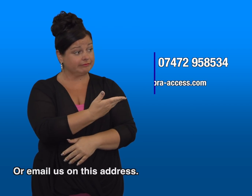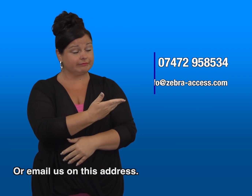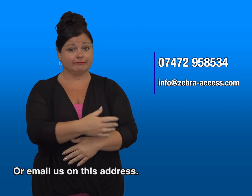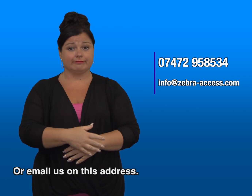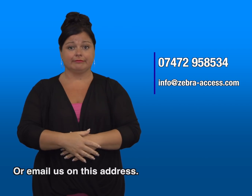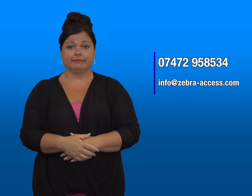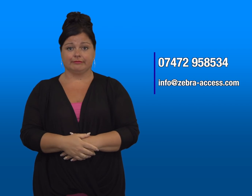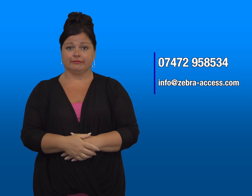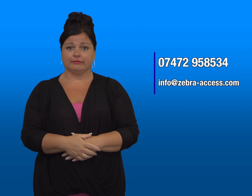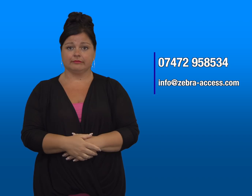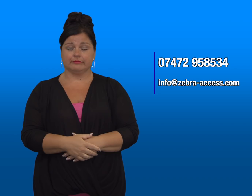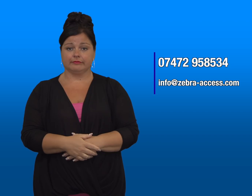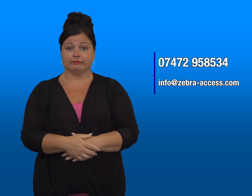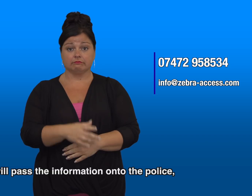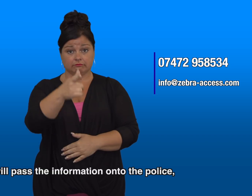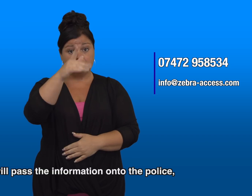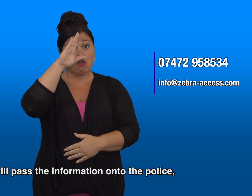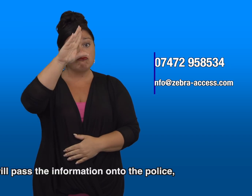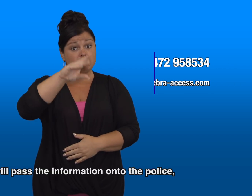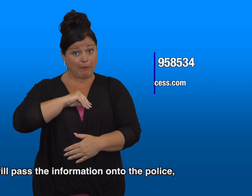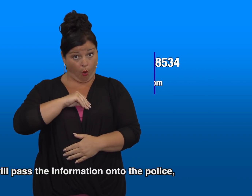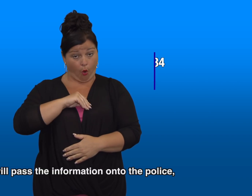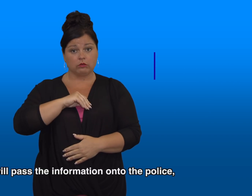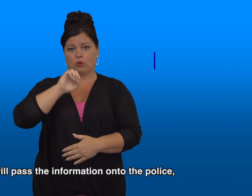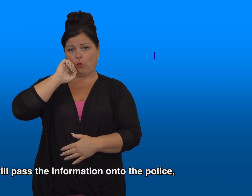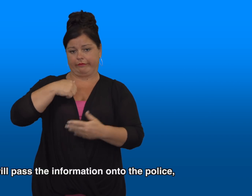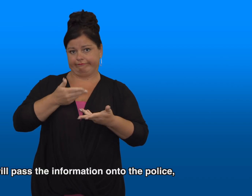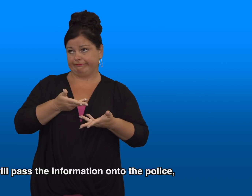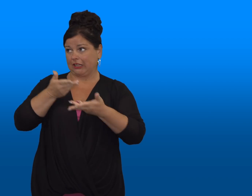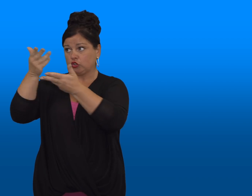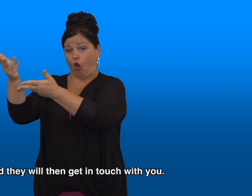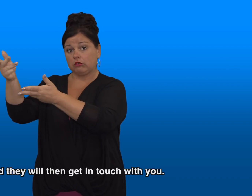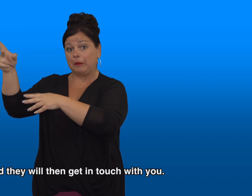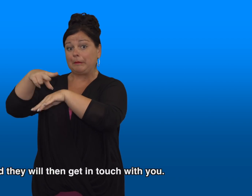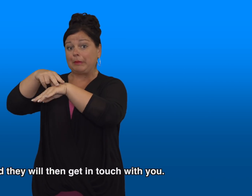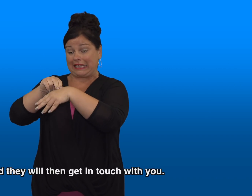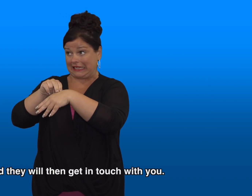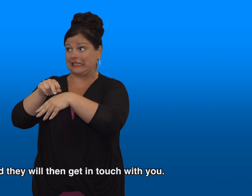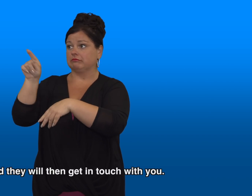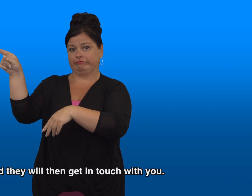address. We will pass the information on to the police and they will then get in touch with you.